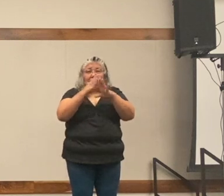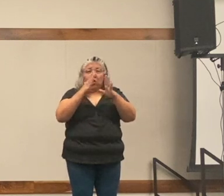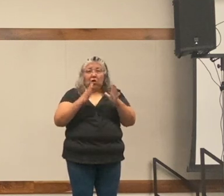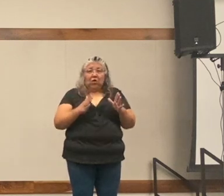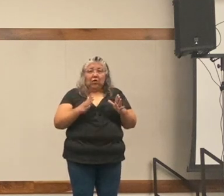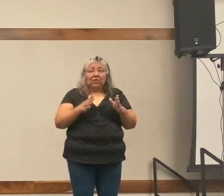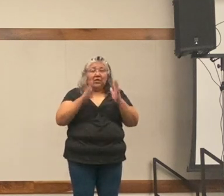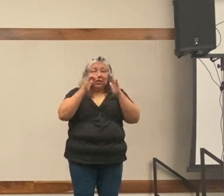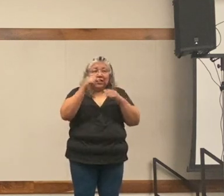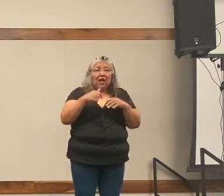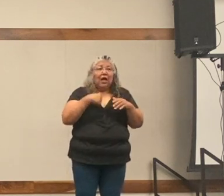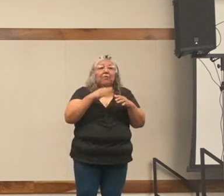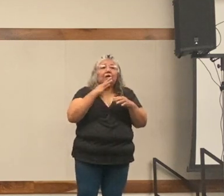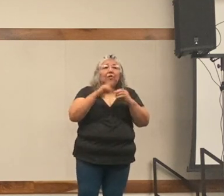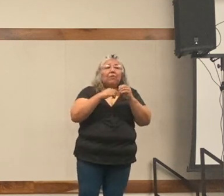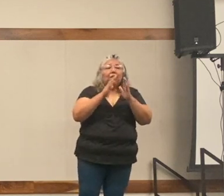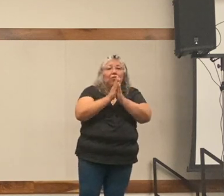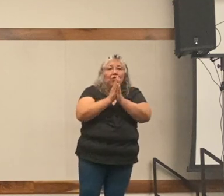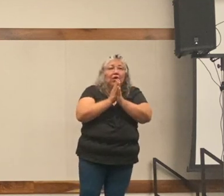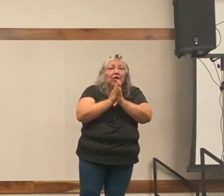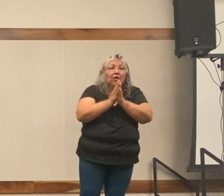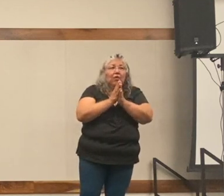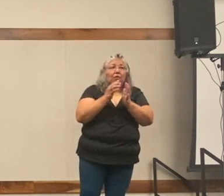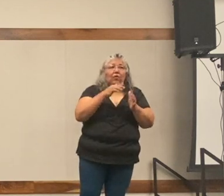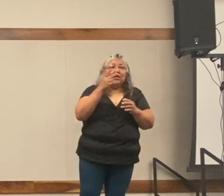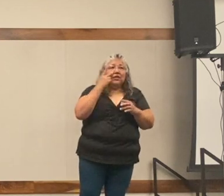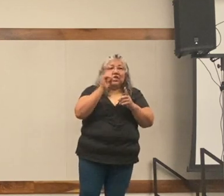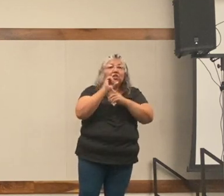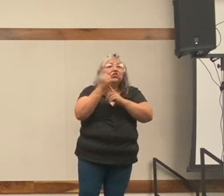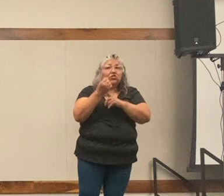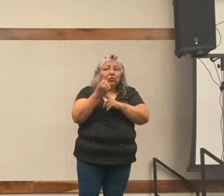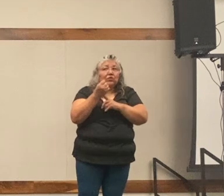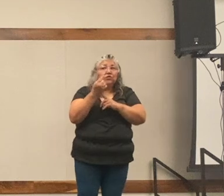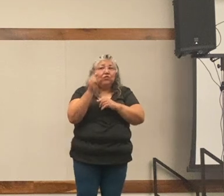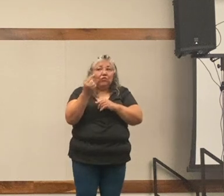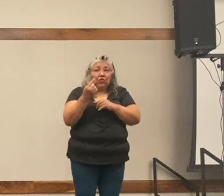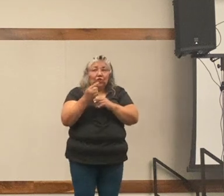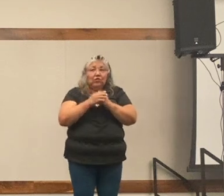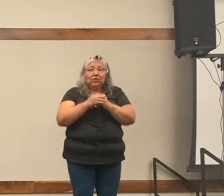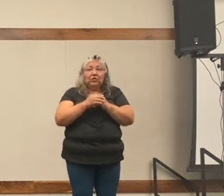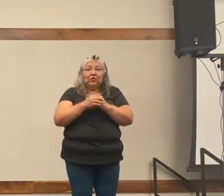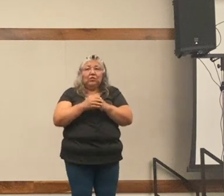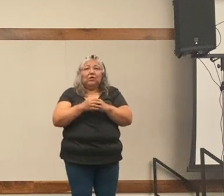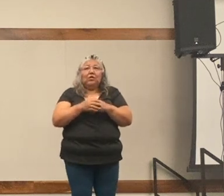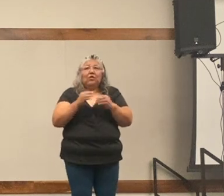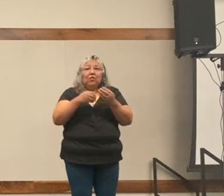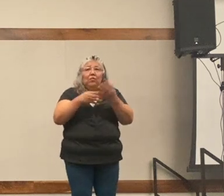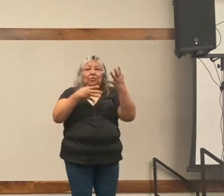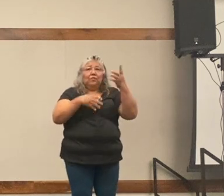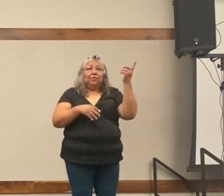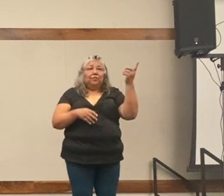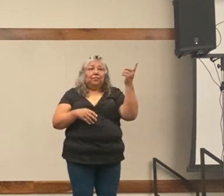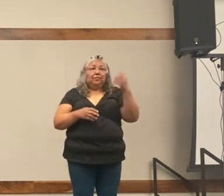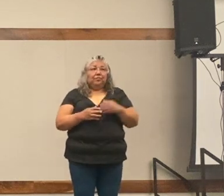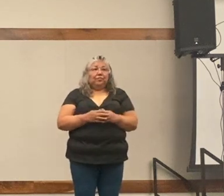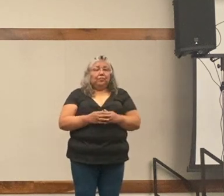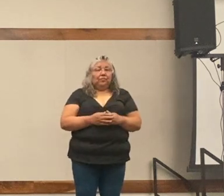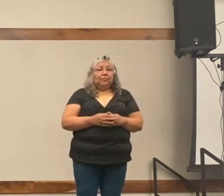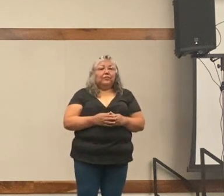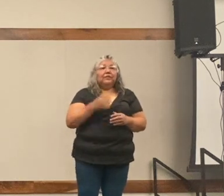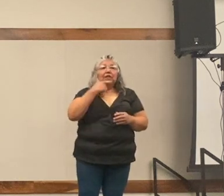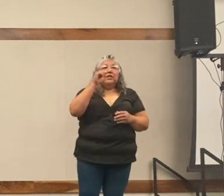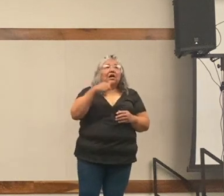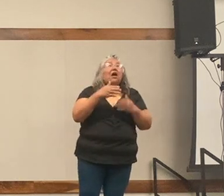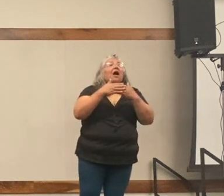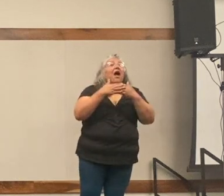this. I'm talking about prayer, but we're going to see a situation first. Let's put it up on the screen. Here it is, right? It says this.